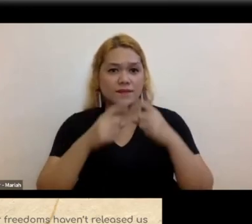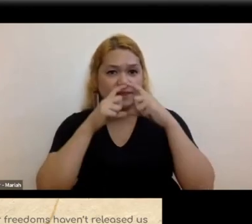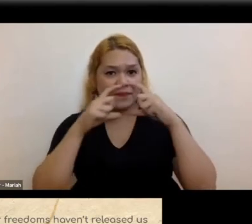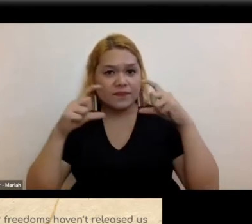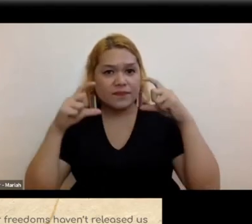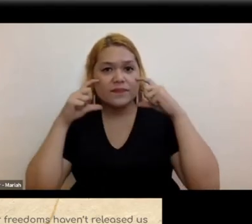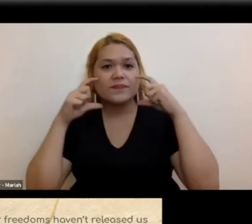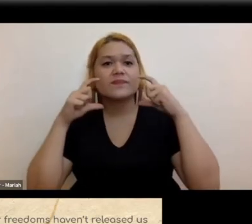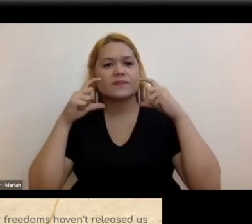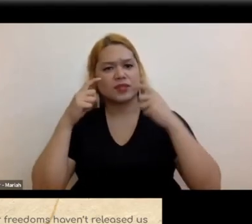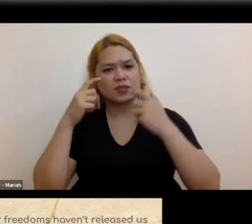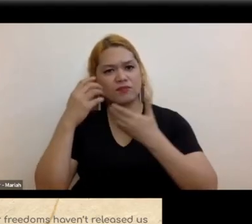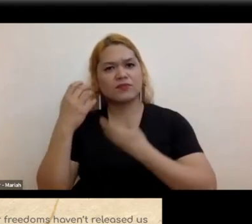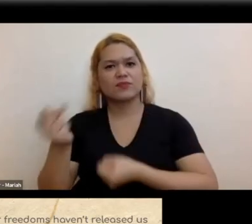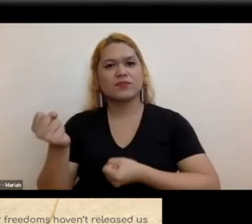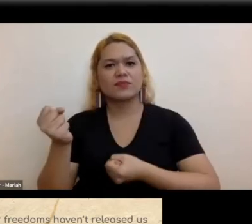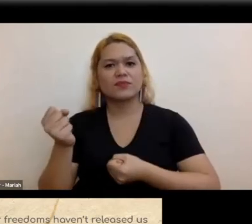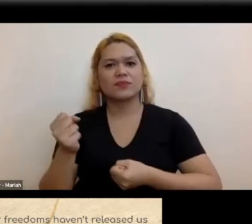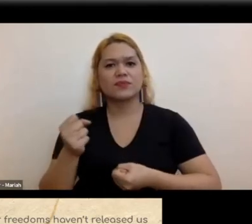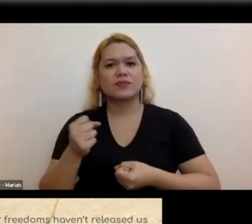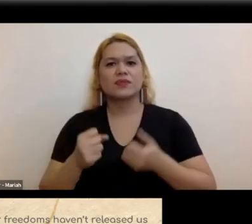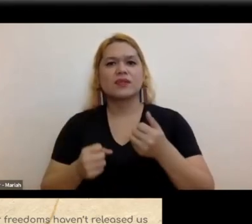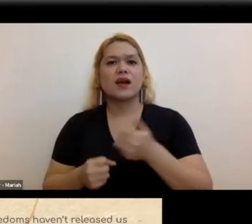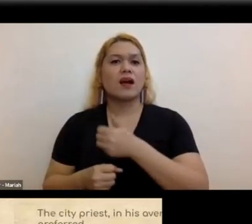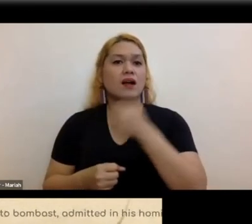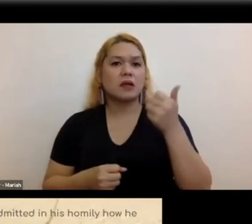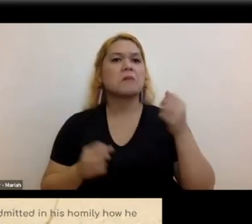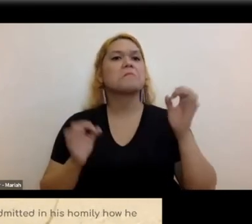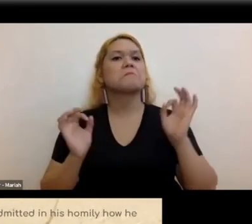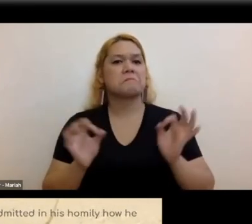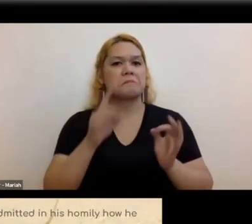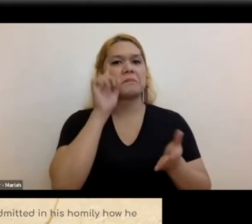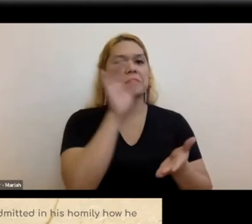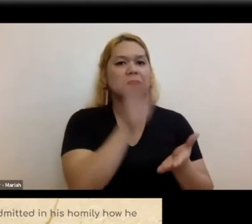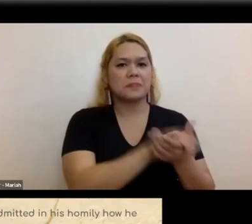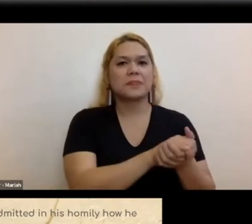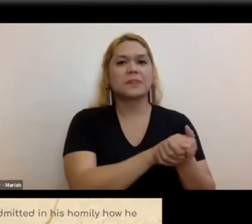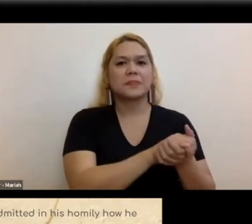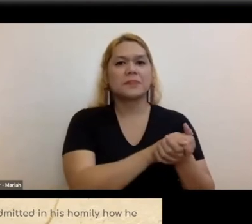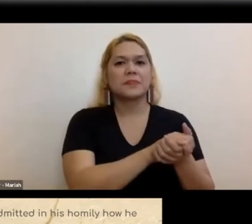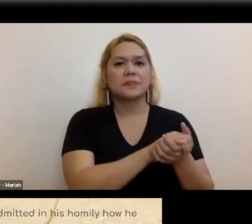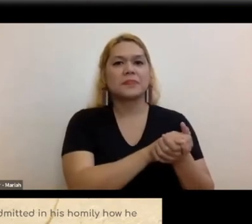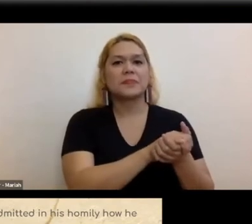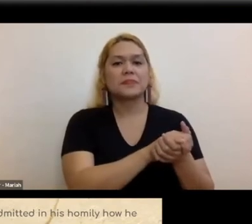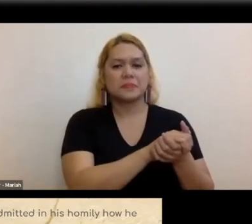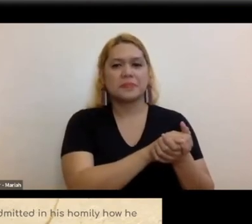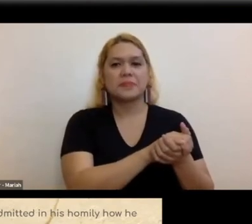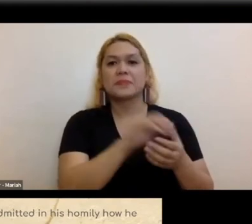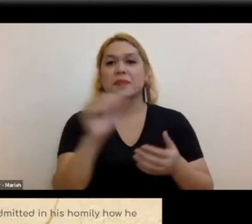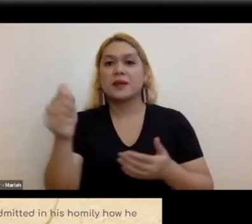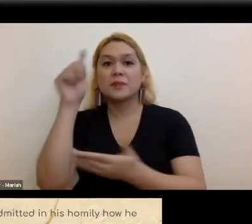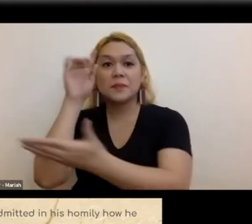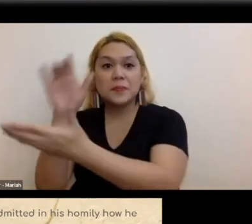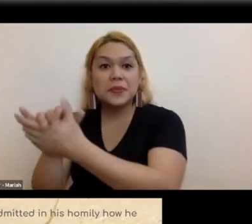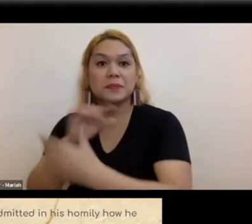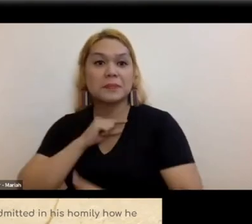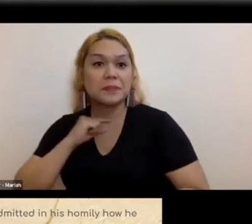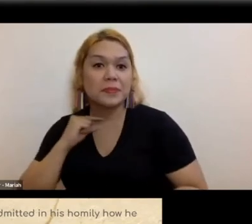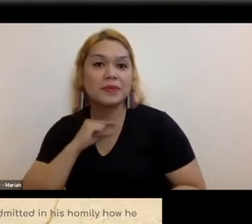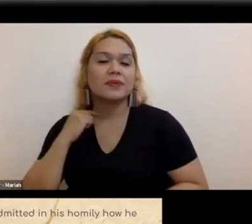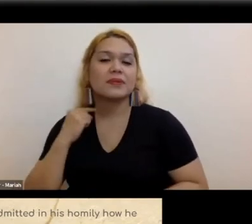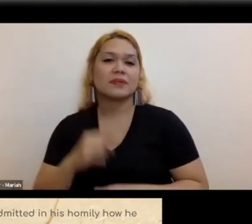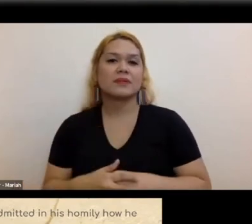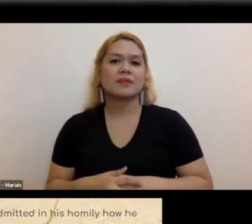beliefs. And we almost trust the city priest in his aversion to bombast, admitted in